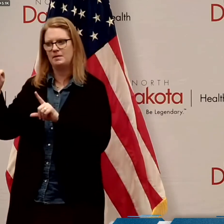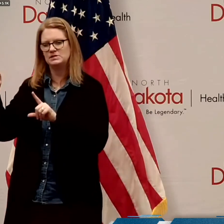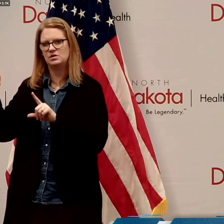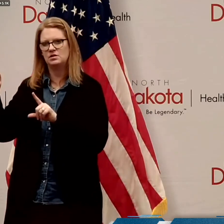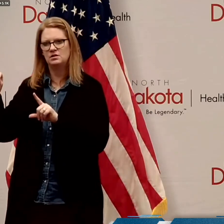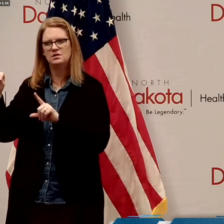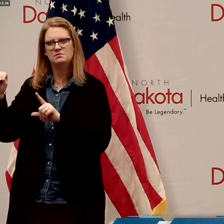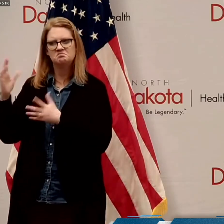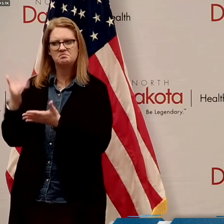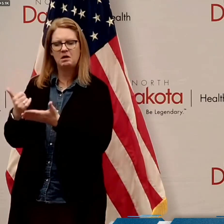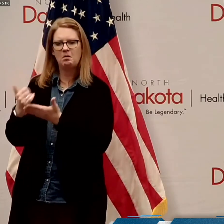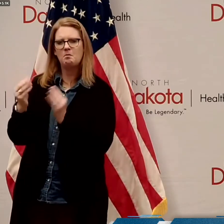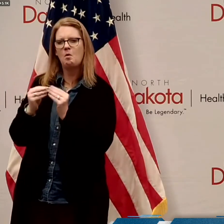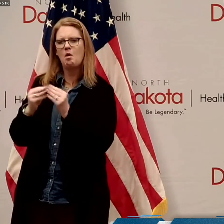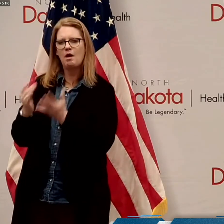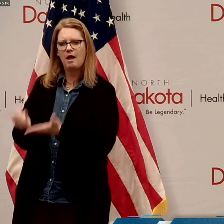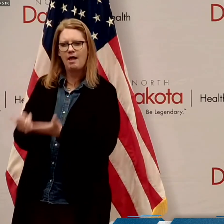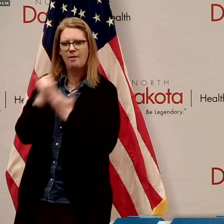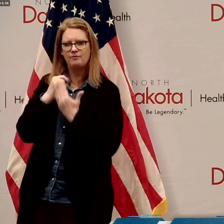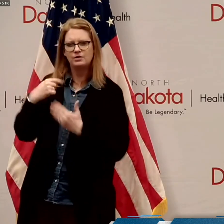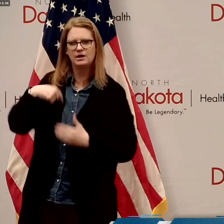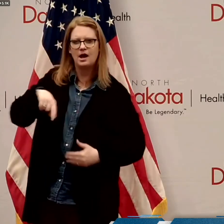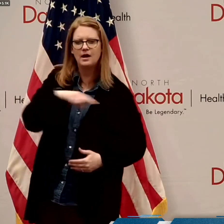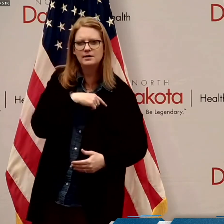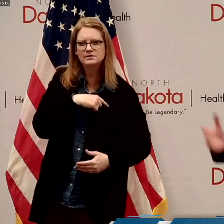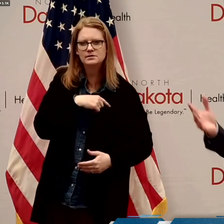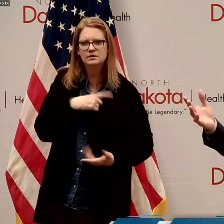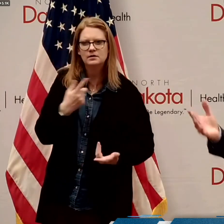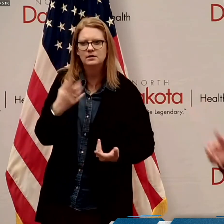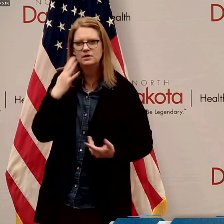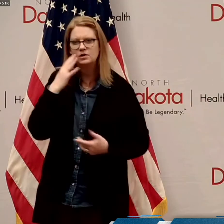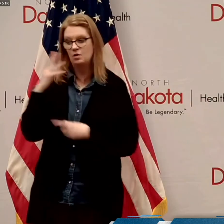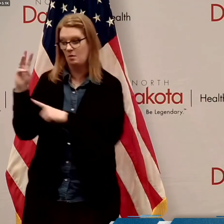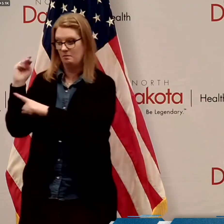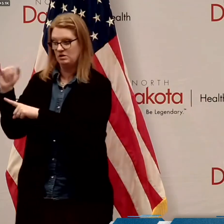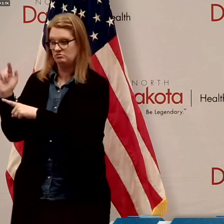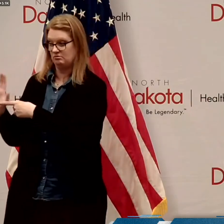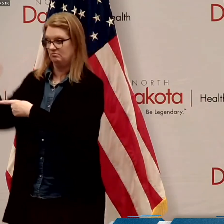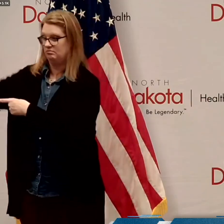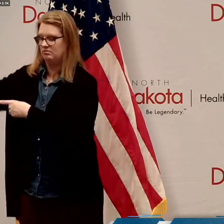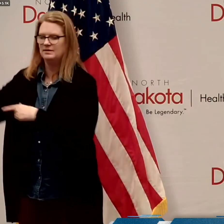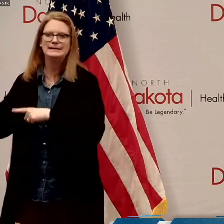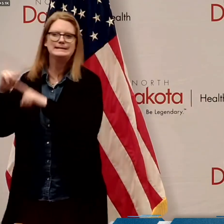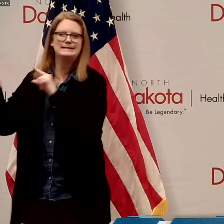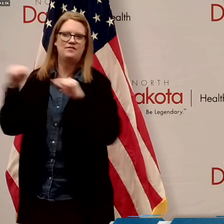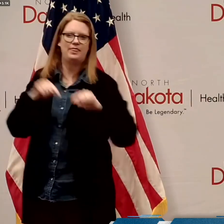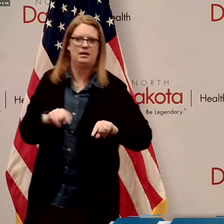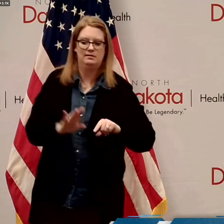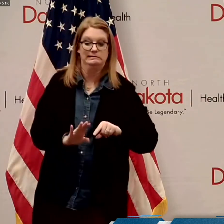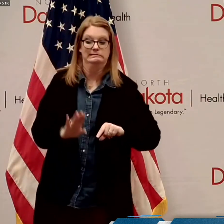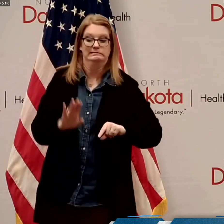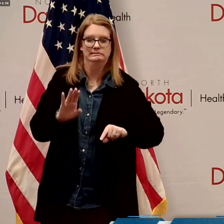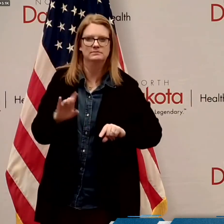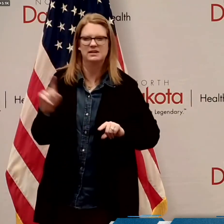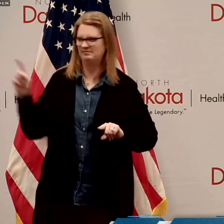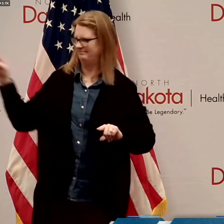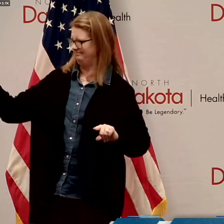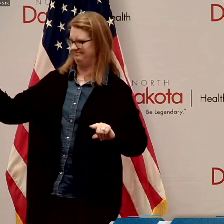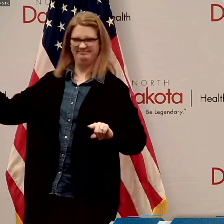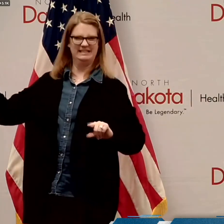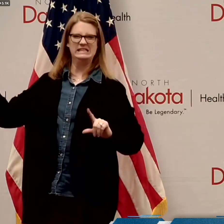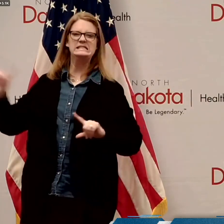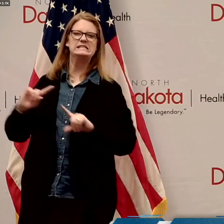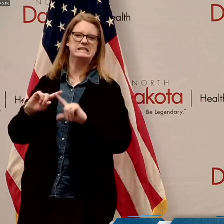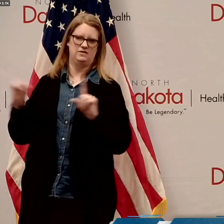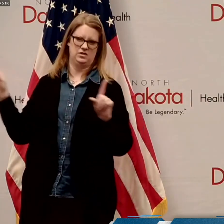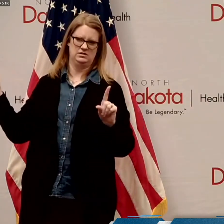us because, again, the curve, say, that's going on in Michigan is very different than the one that's here. And so if we're going to